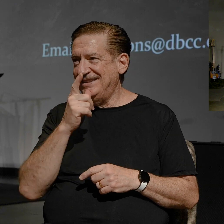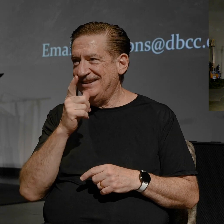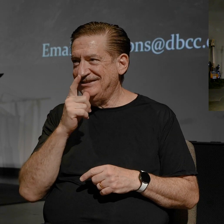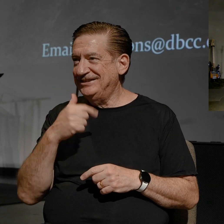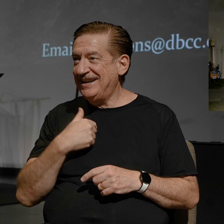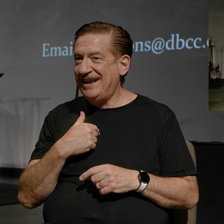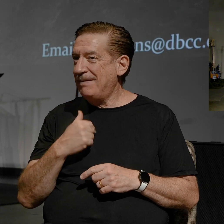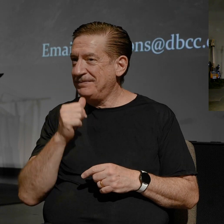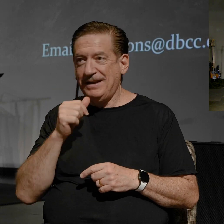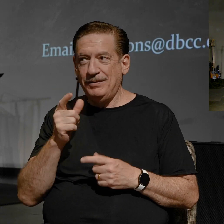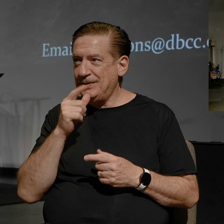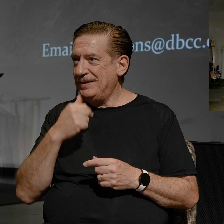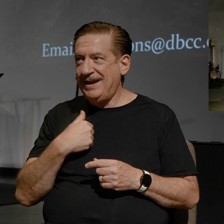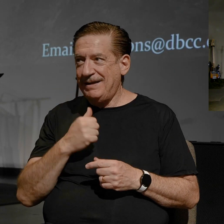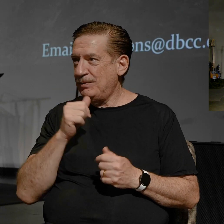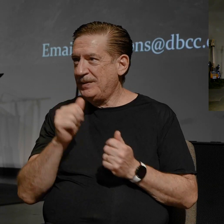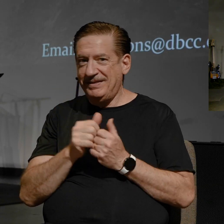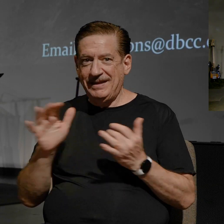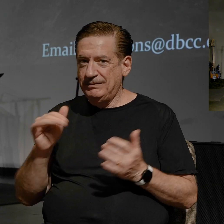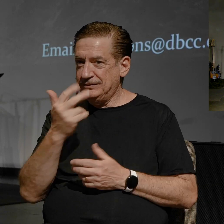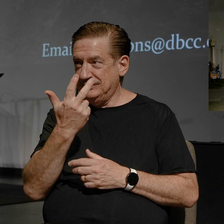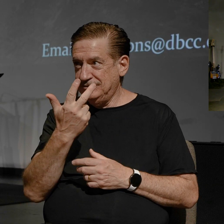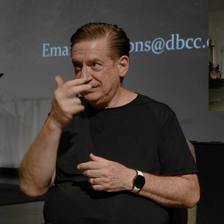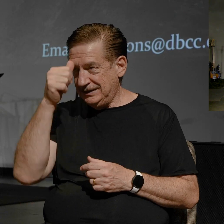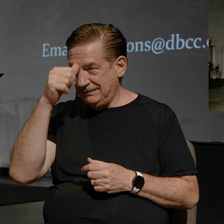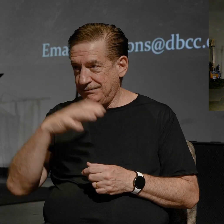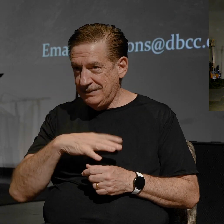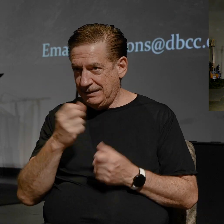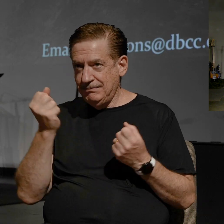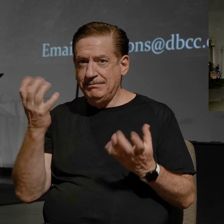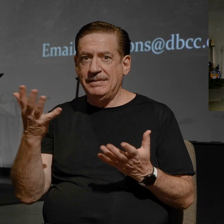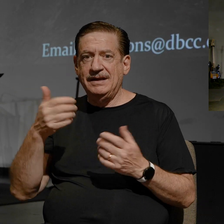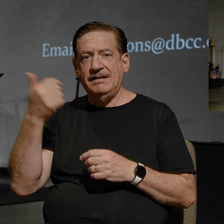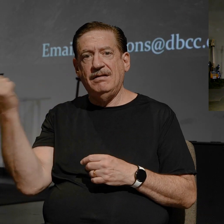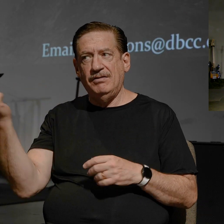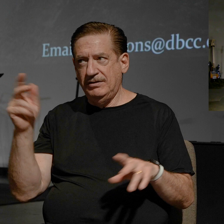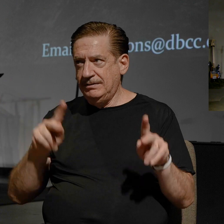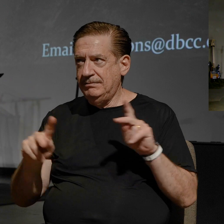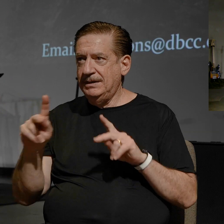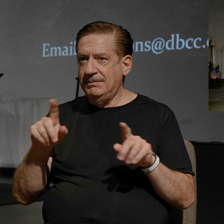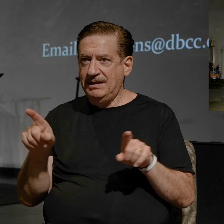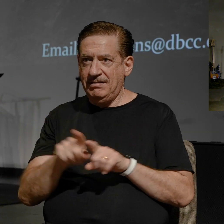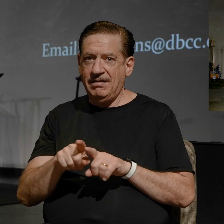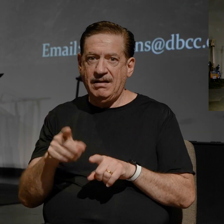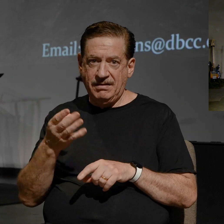am not who I am today without those three men and many other people like them.